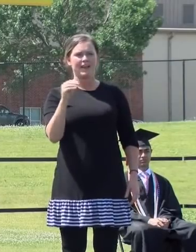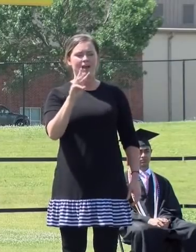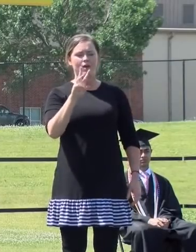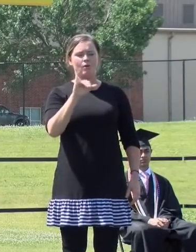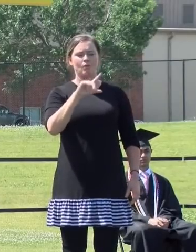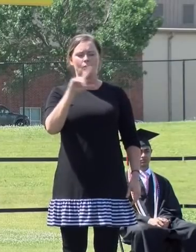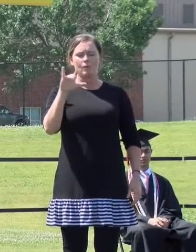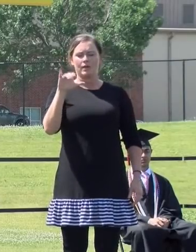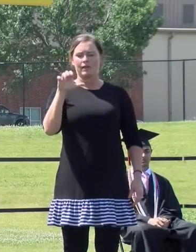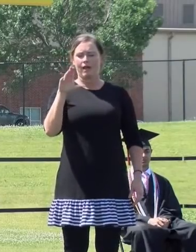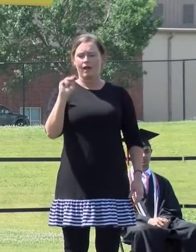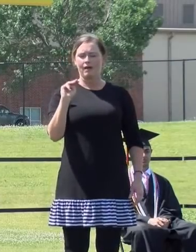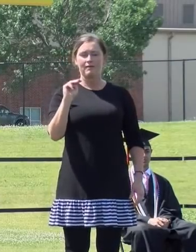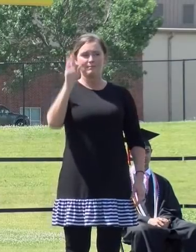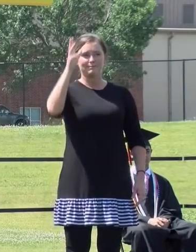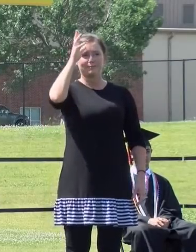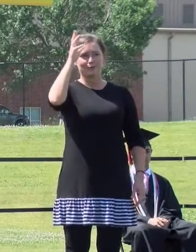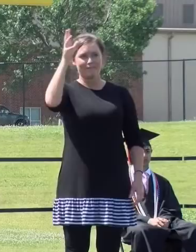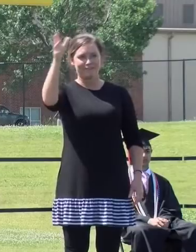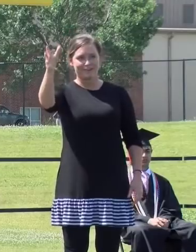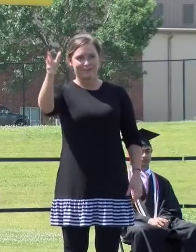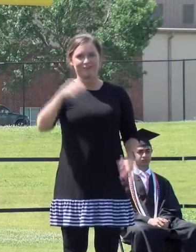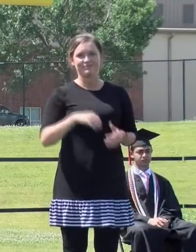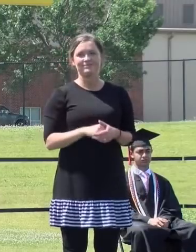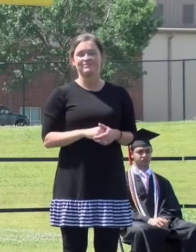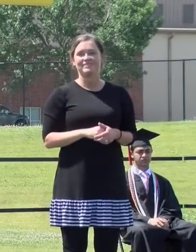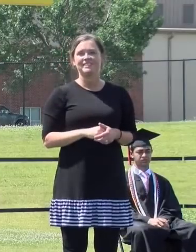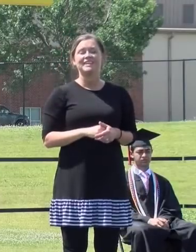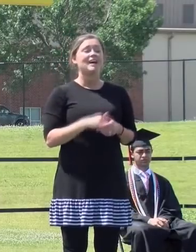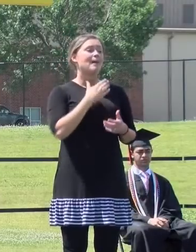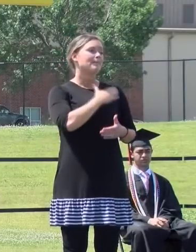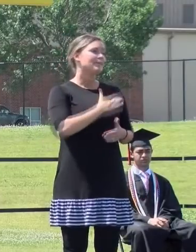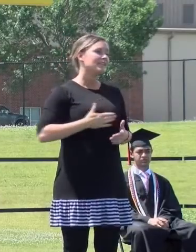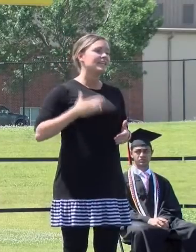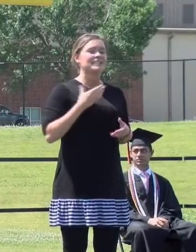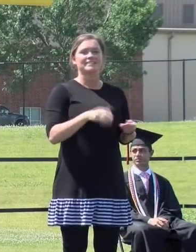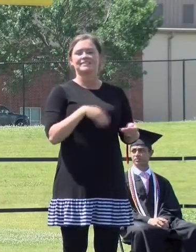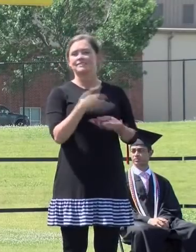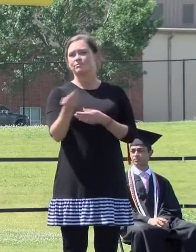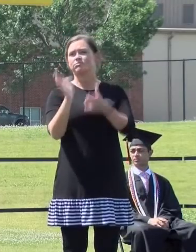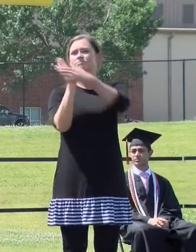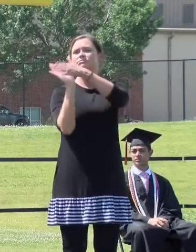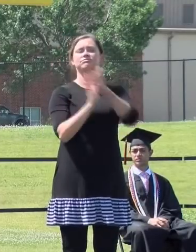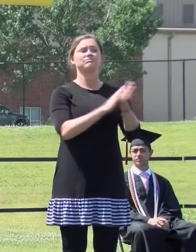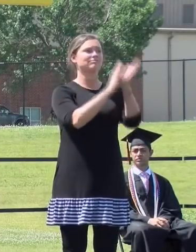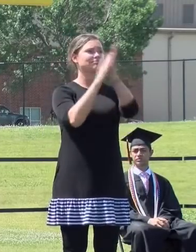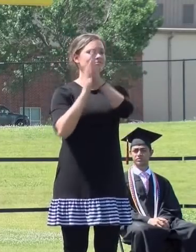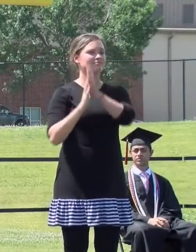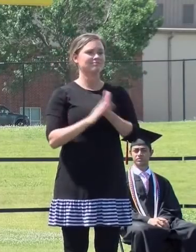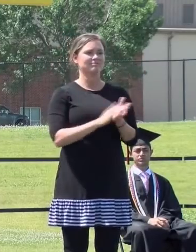William Salazar, grandfather. Please give these families a round of applause.